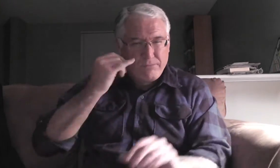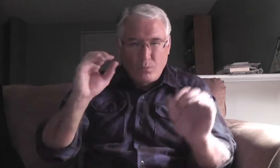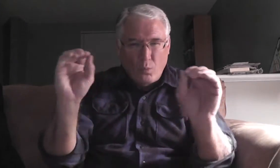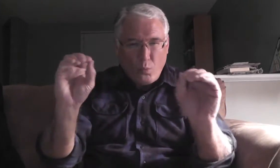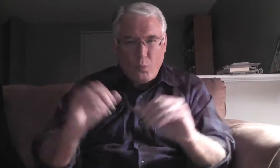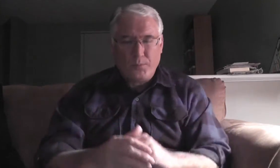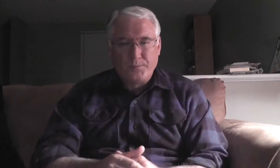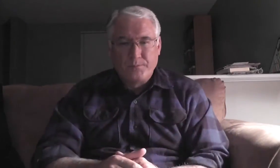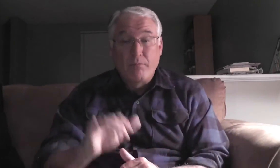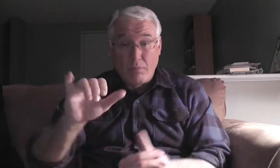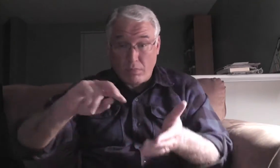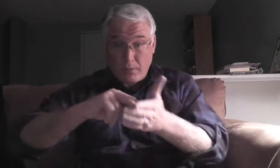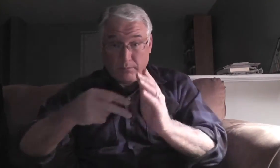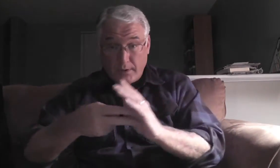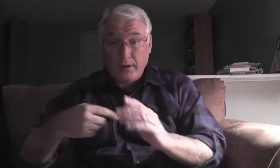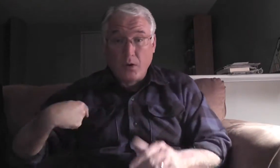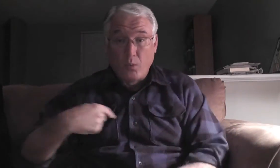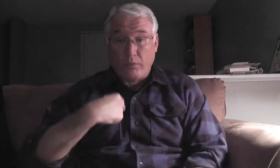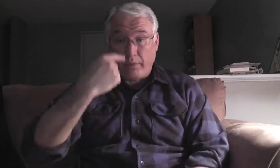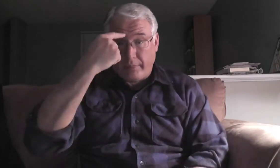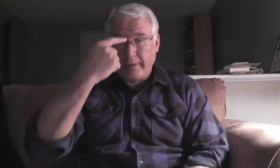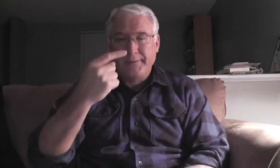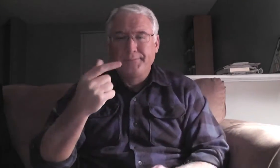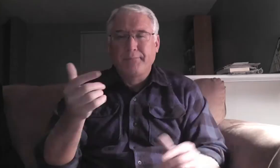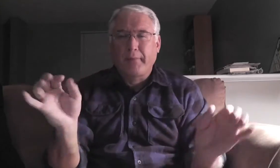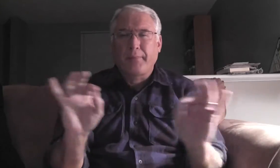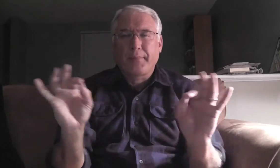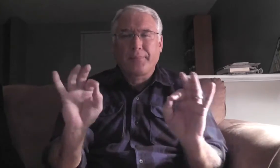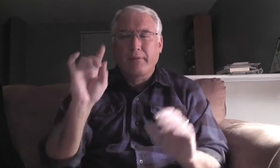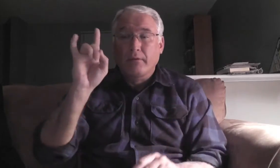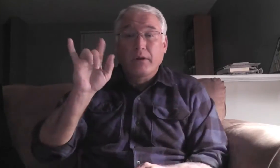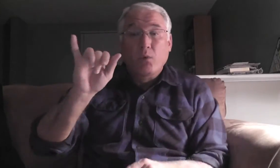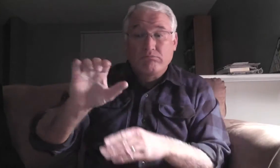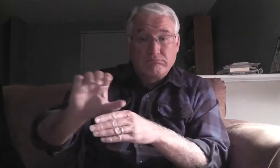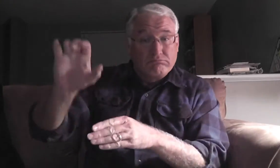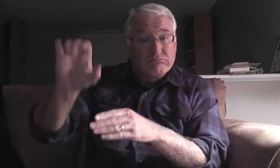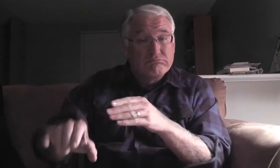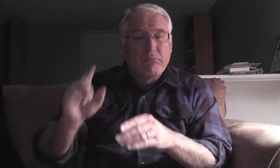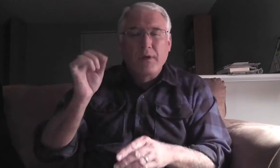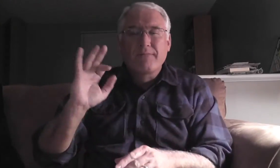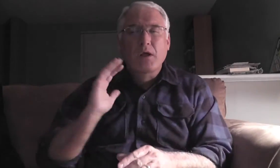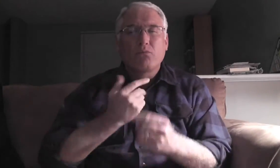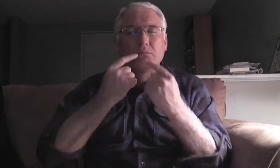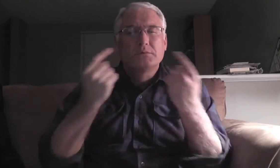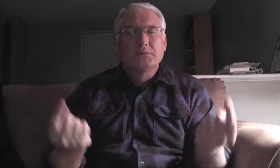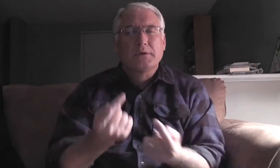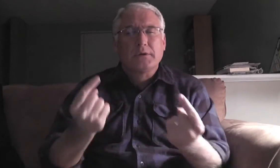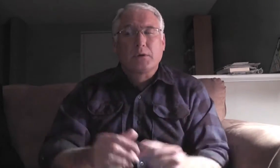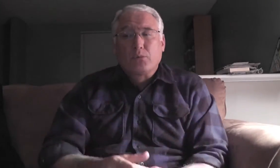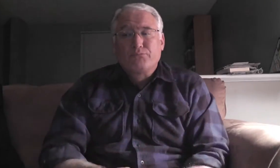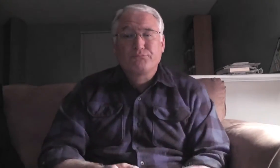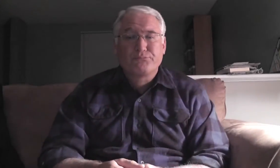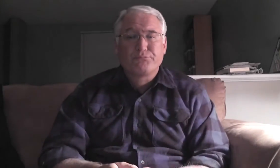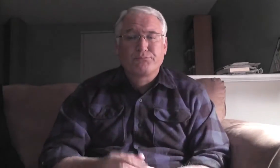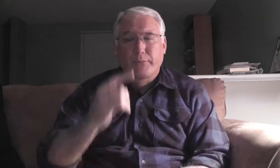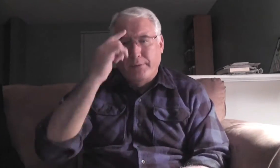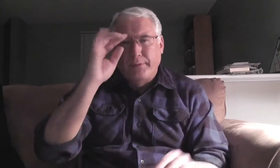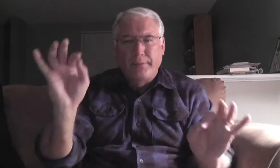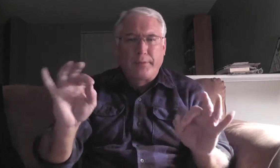of the Lord, then that means that we don't think anything about the eternal consequences of our